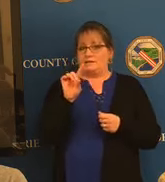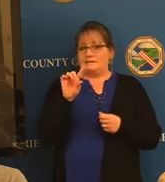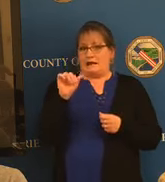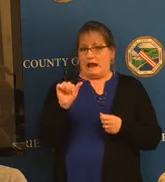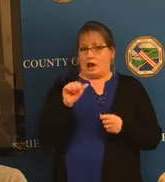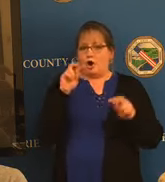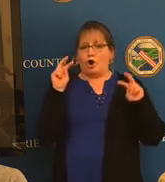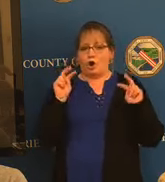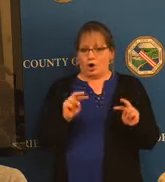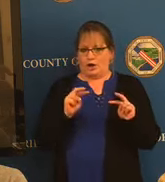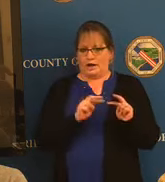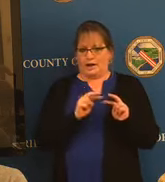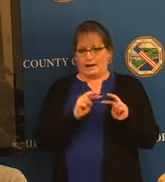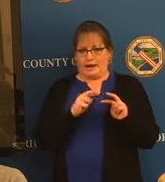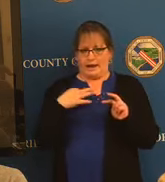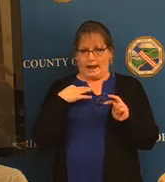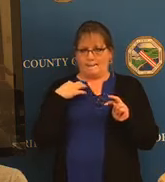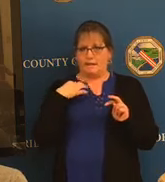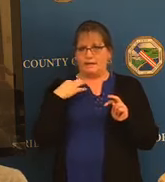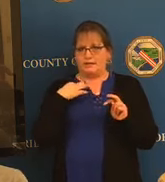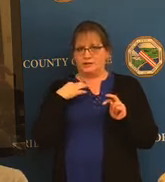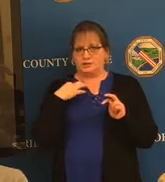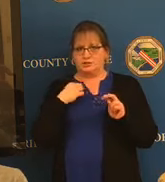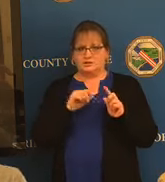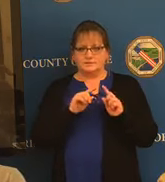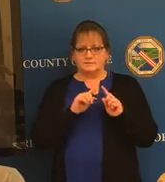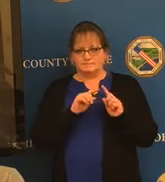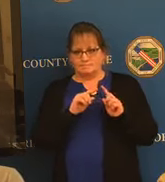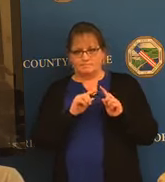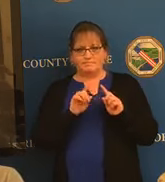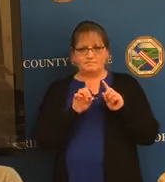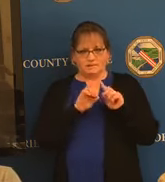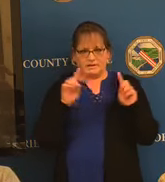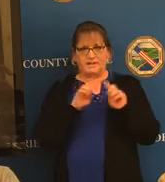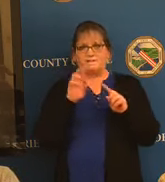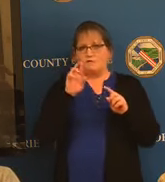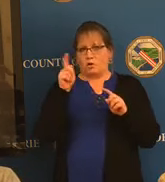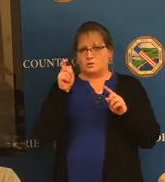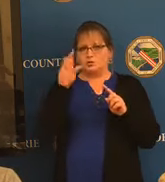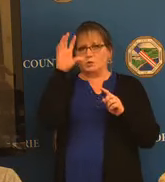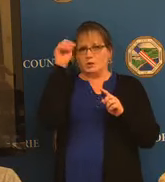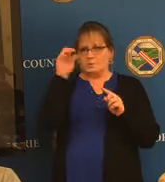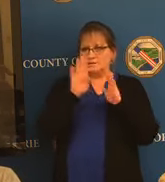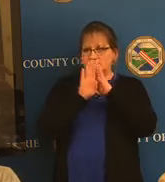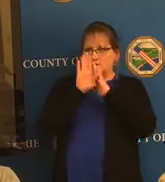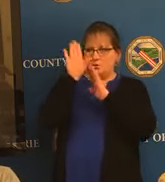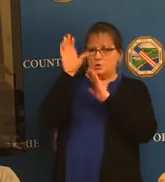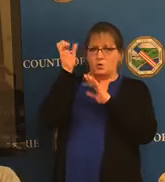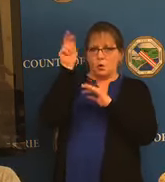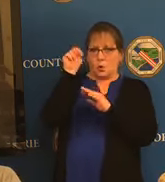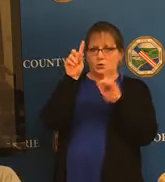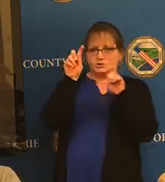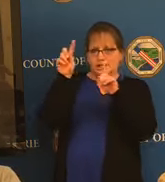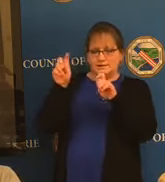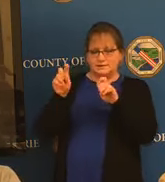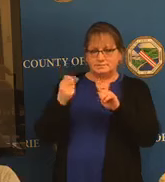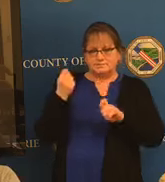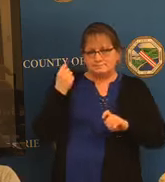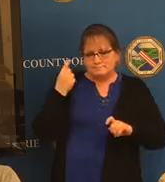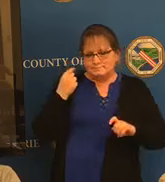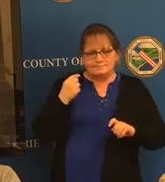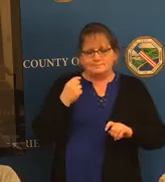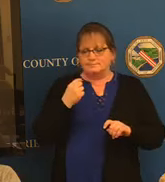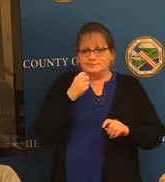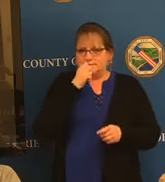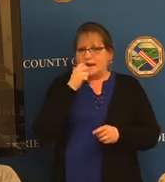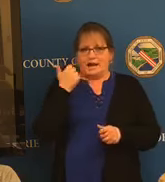reviewing applications from various biopharmaceutical companies that have developed their own tests. However, there have not been